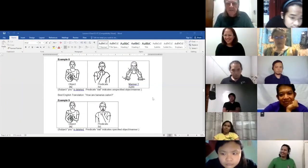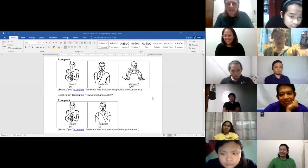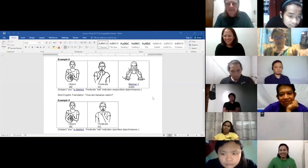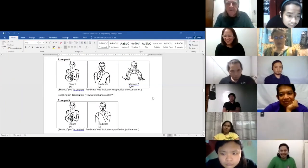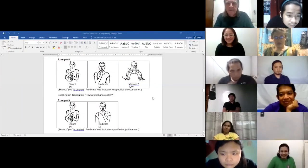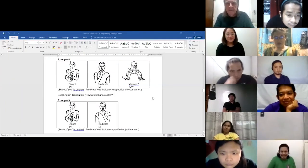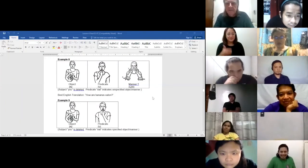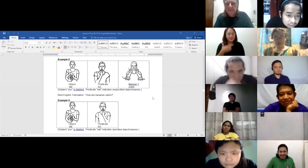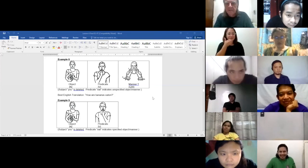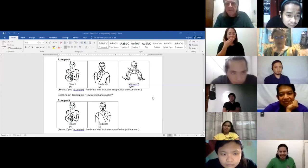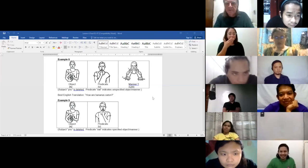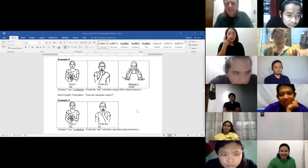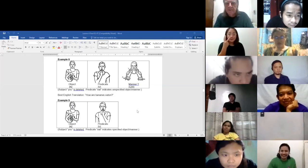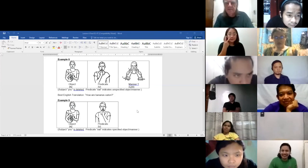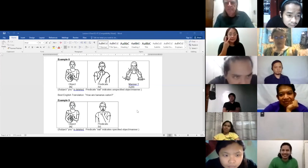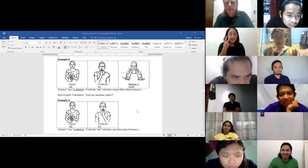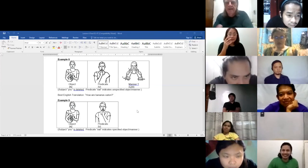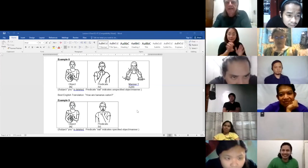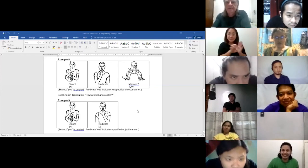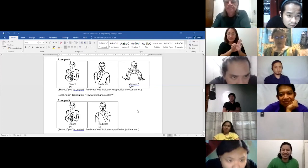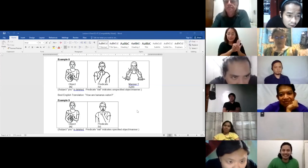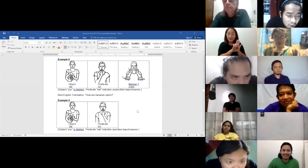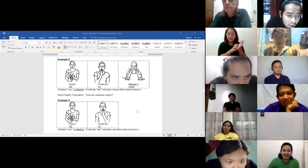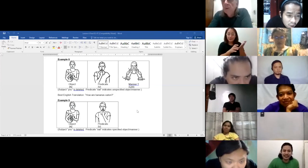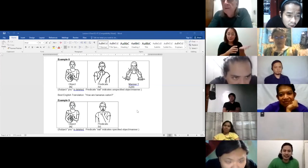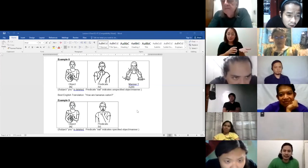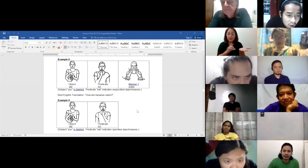you see the examples here? Example 8.